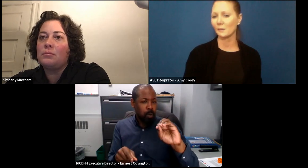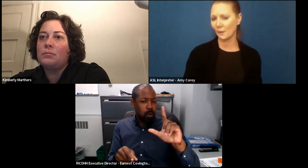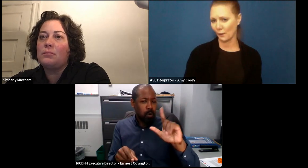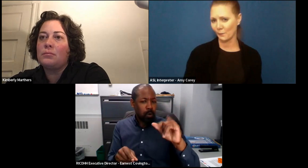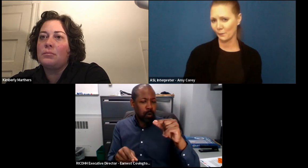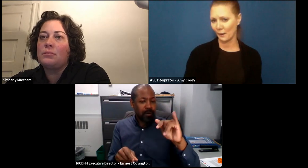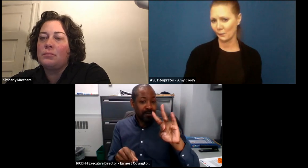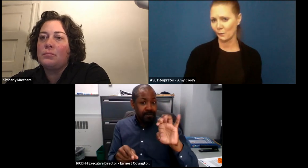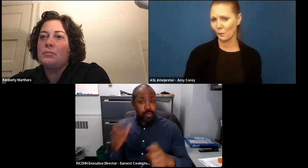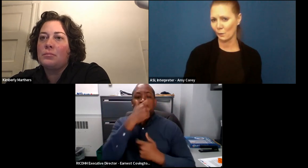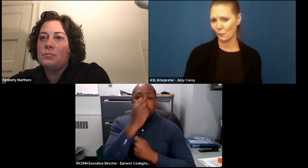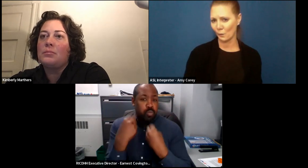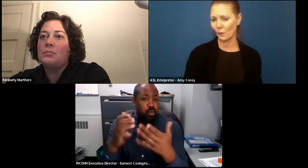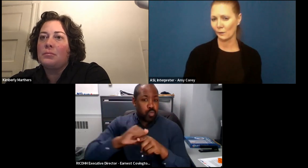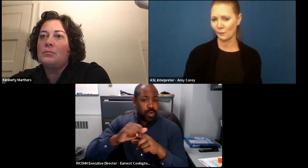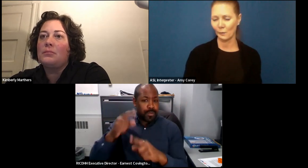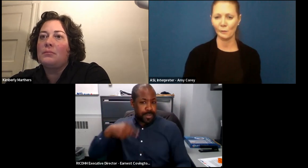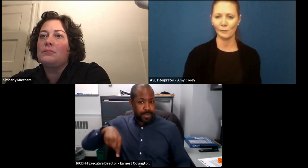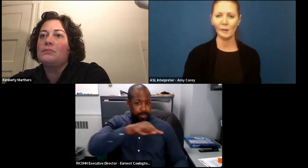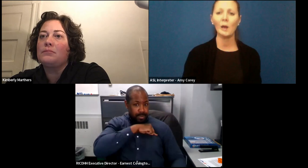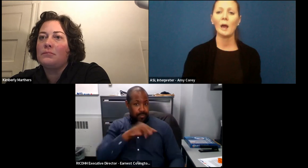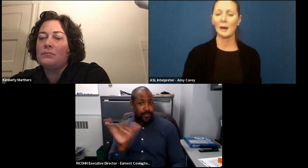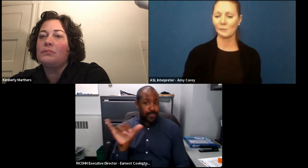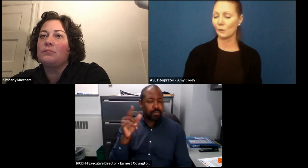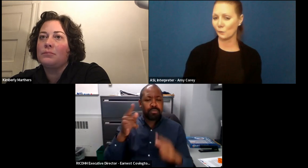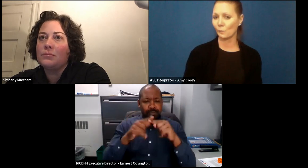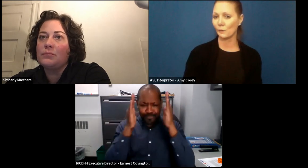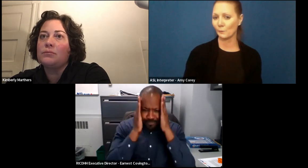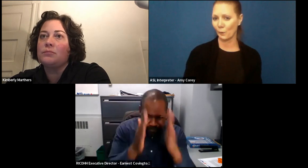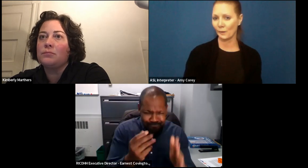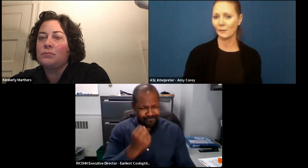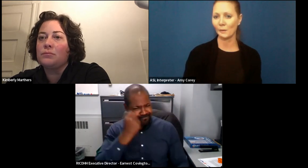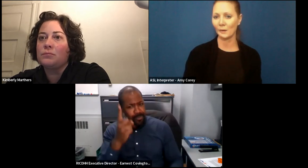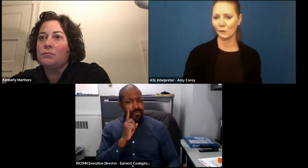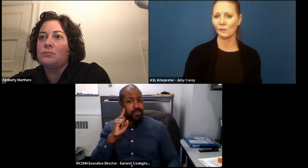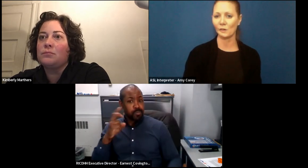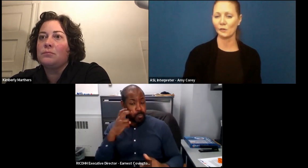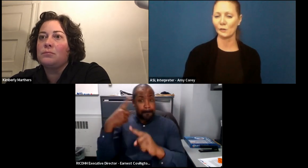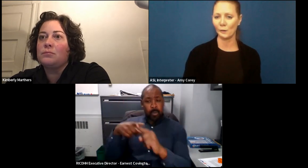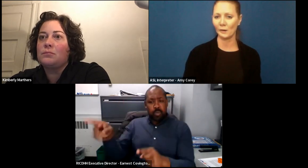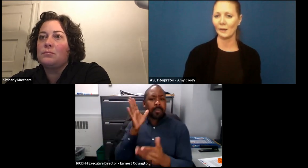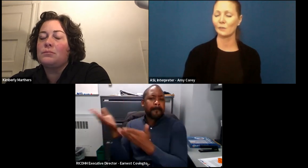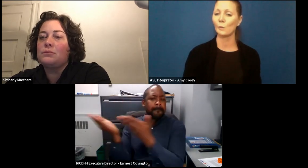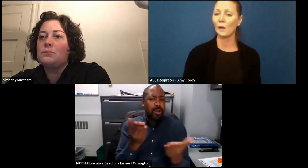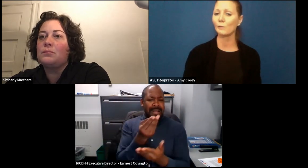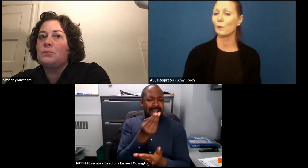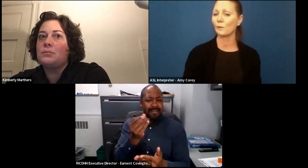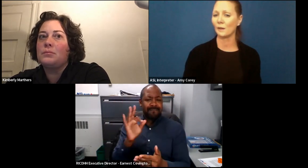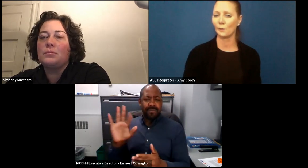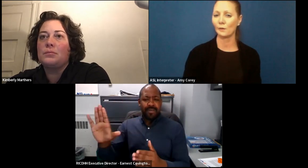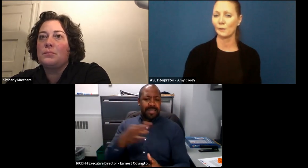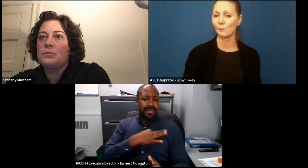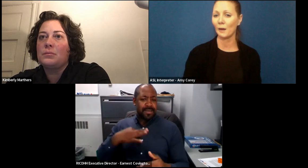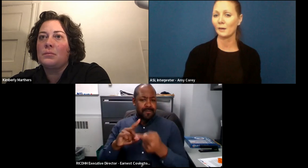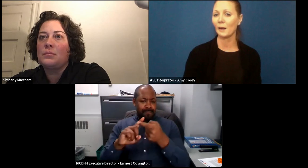person, Tara Brown Ogilvy, has also come forward as being interested in a training as well, focused